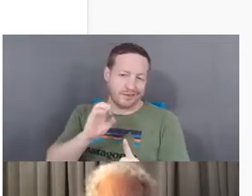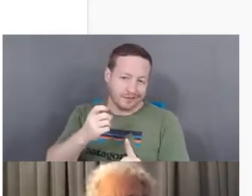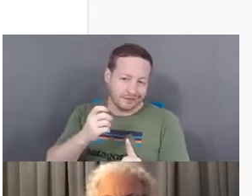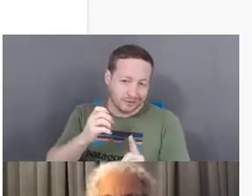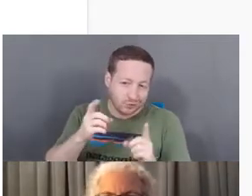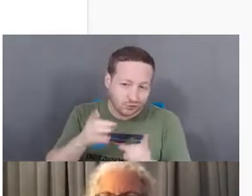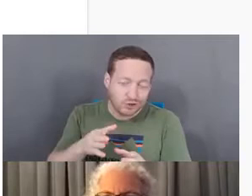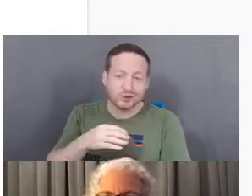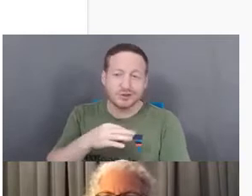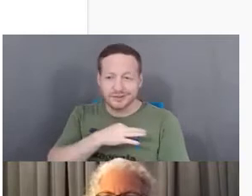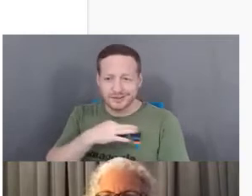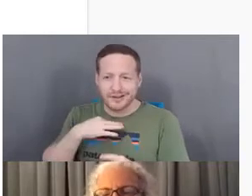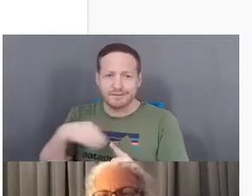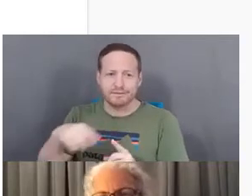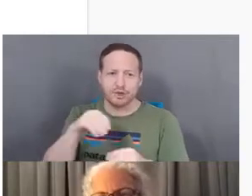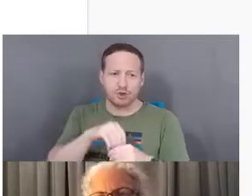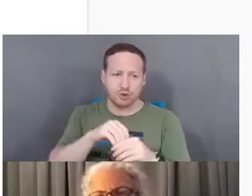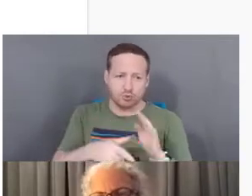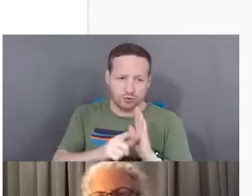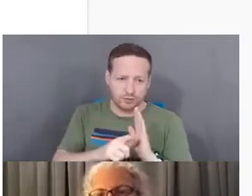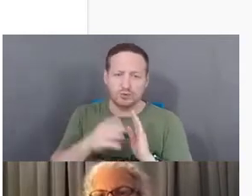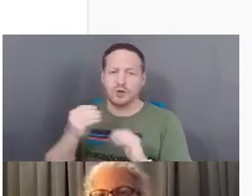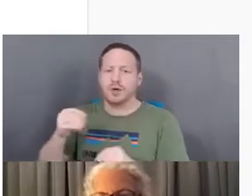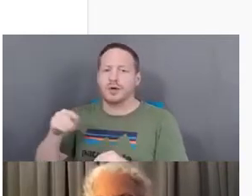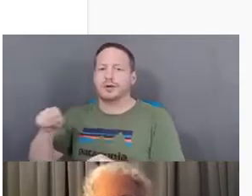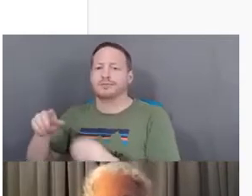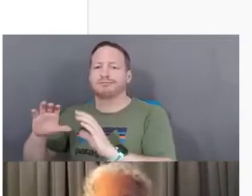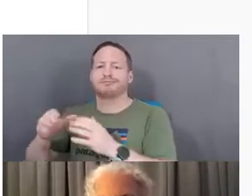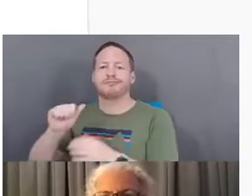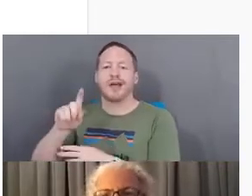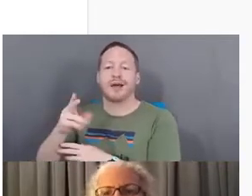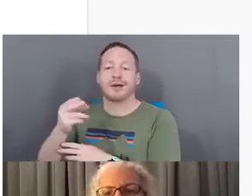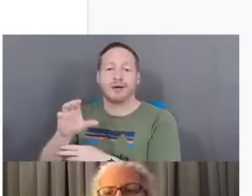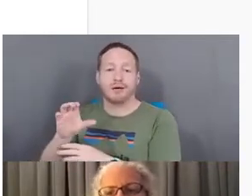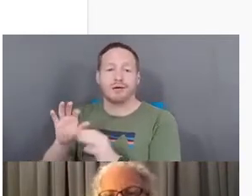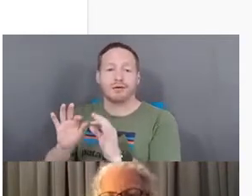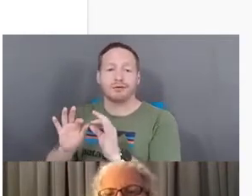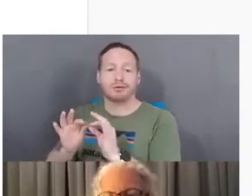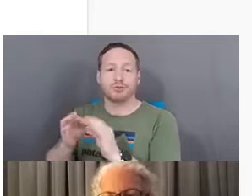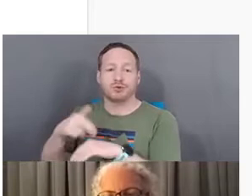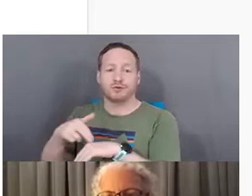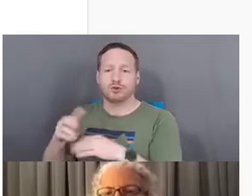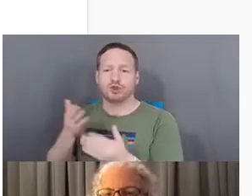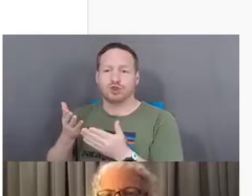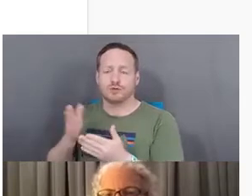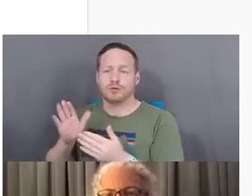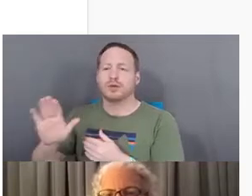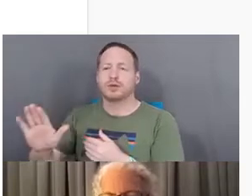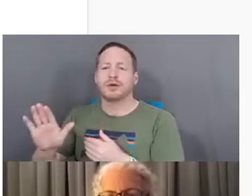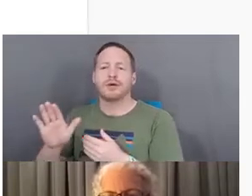from reviews from the executive director and the staff within the office. And now we have the ad hoc referral, interpretive referral